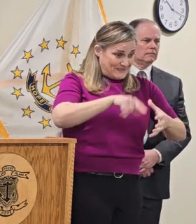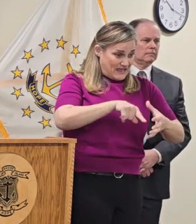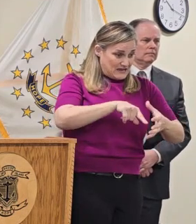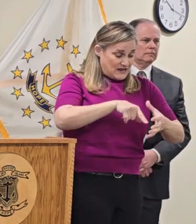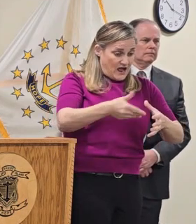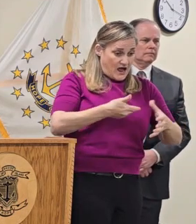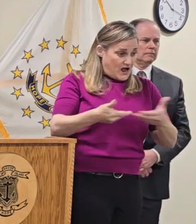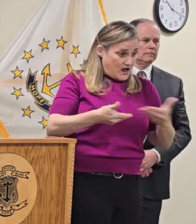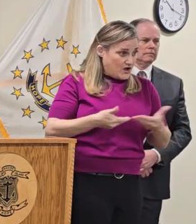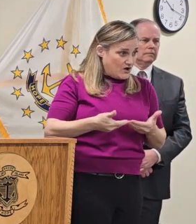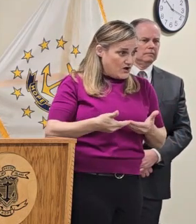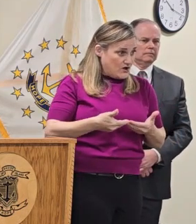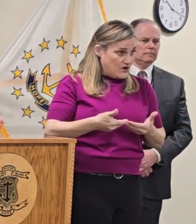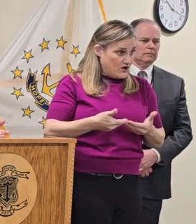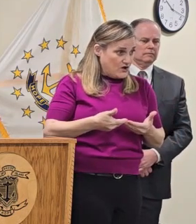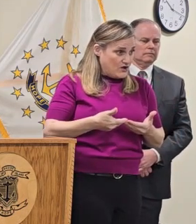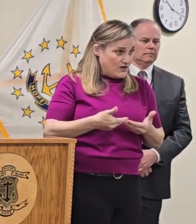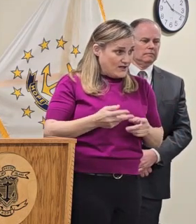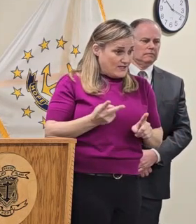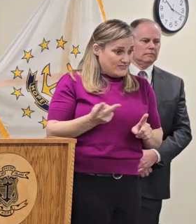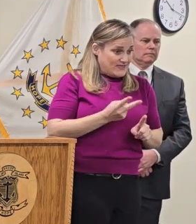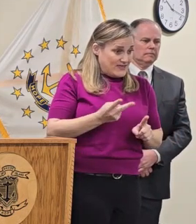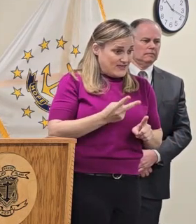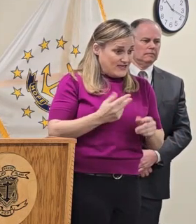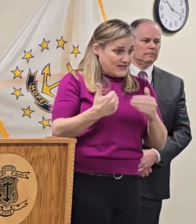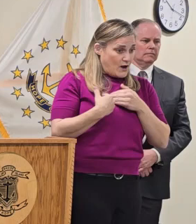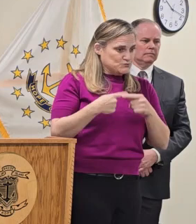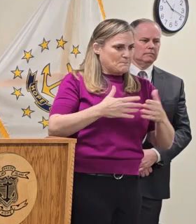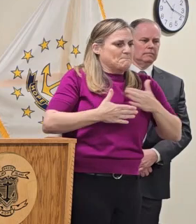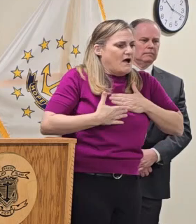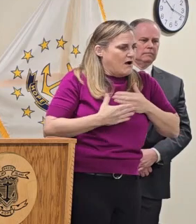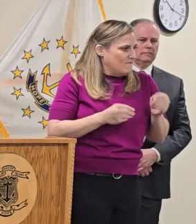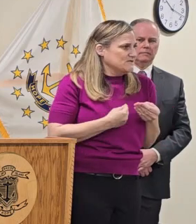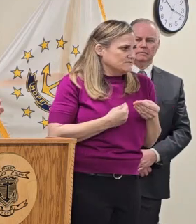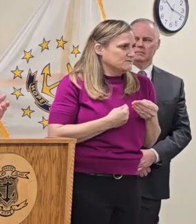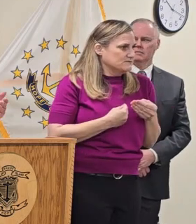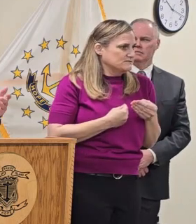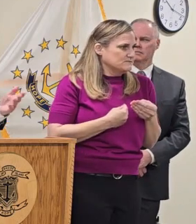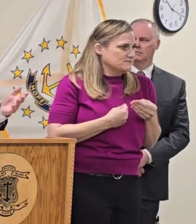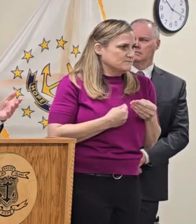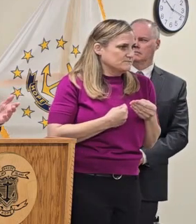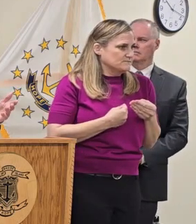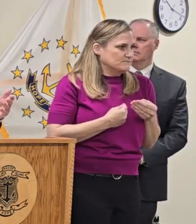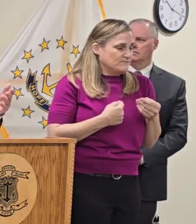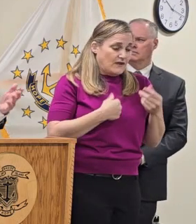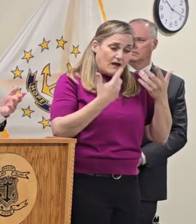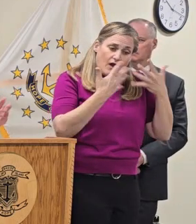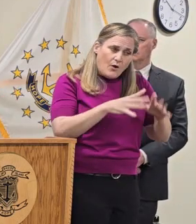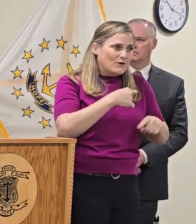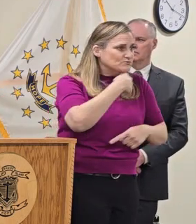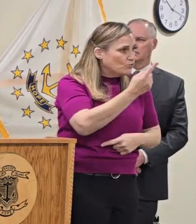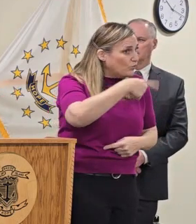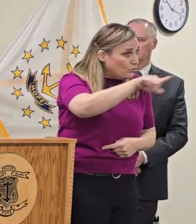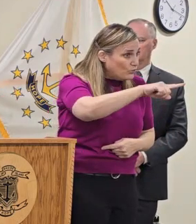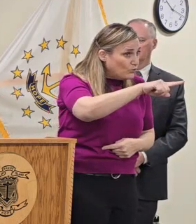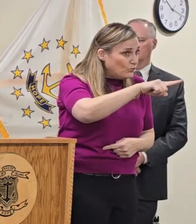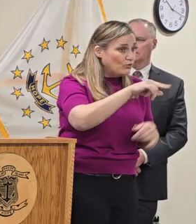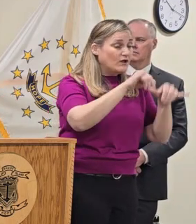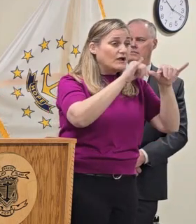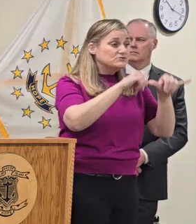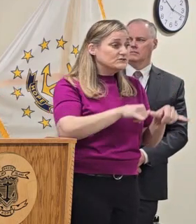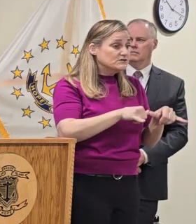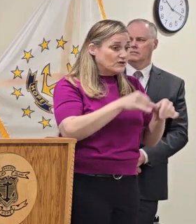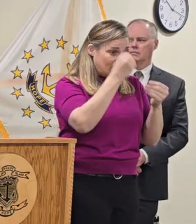They're accountable to our office, to me. And we've already stated that we're going to provide the engineering